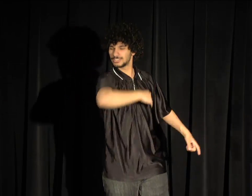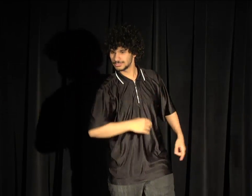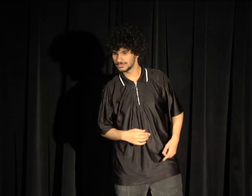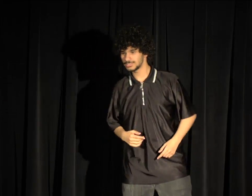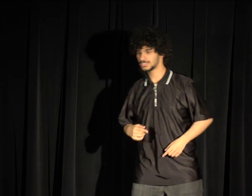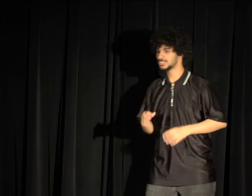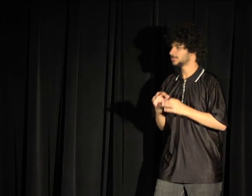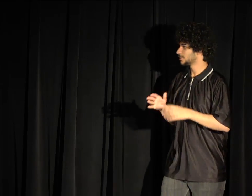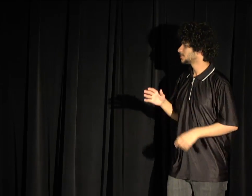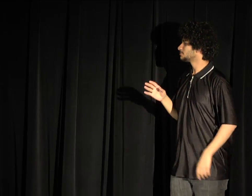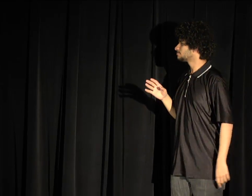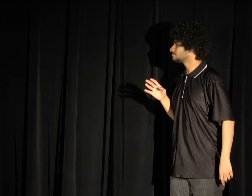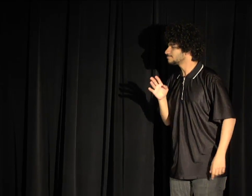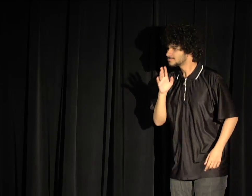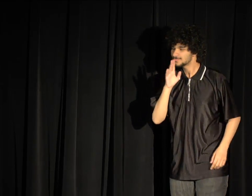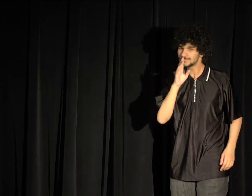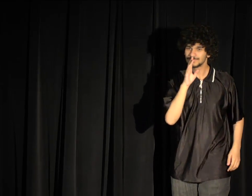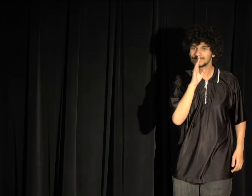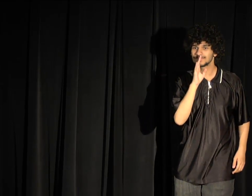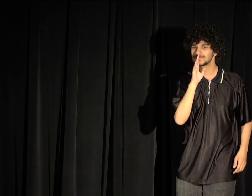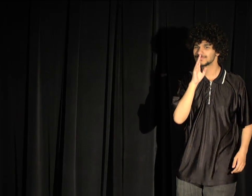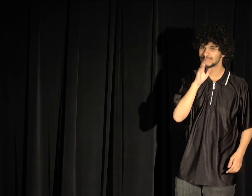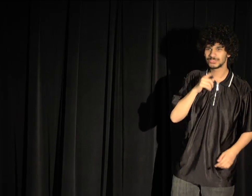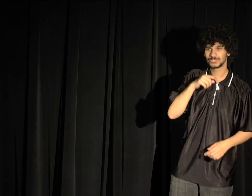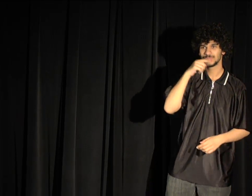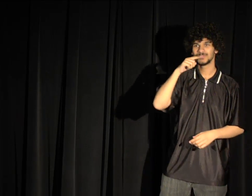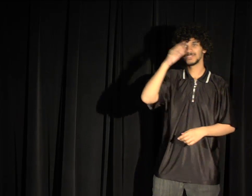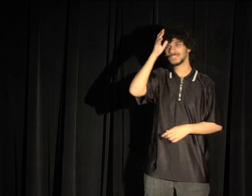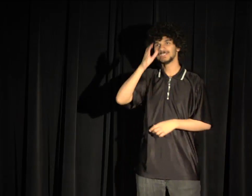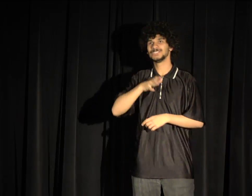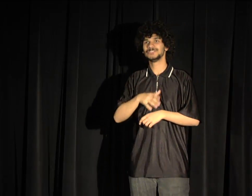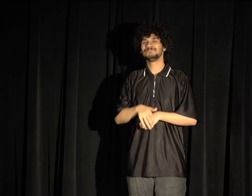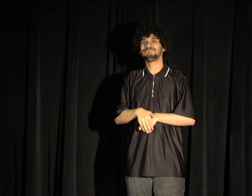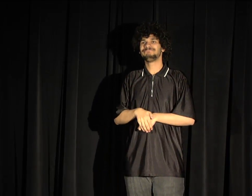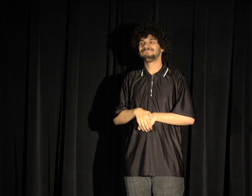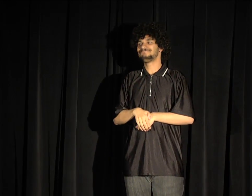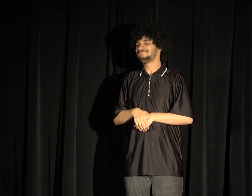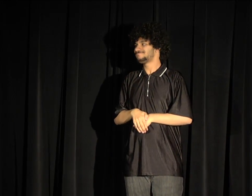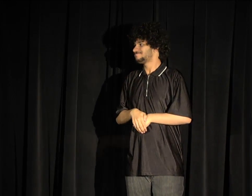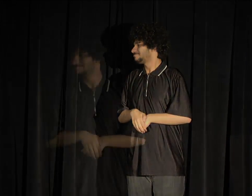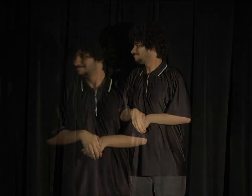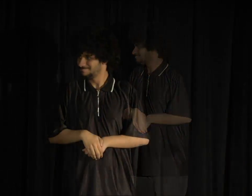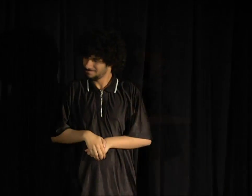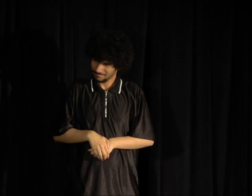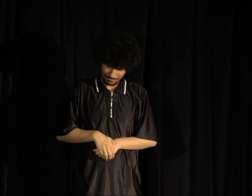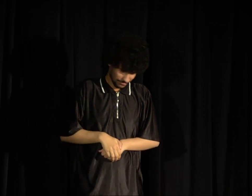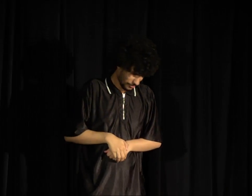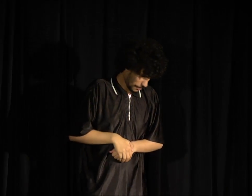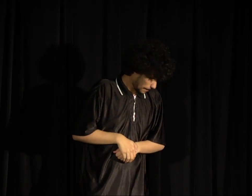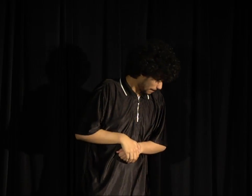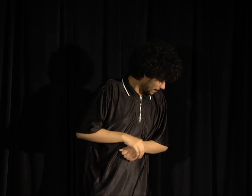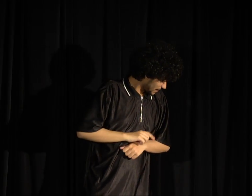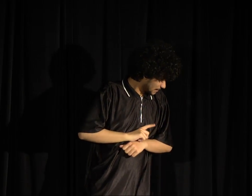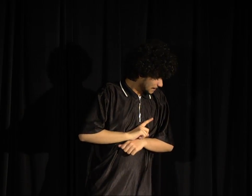up. Whoever's hearing in the room, come on up. So the interpreter voices that. Will the hearing person please come up? The hearing person thinks,